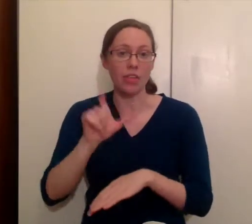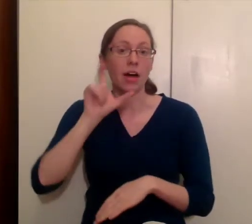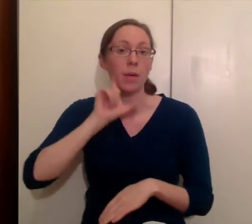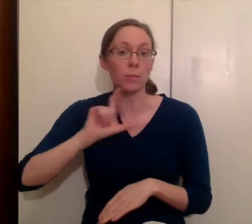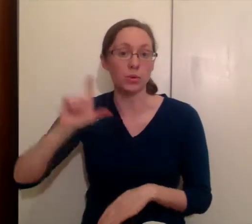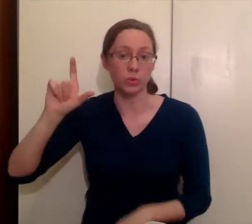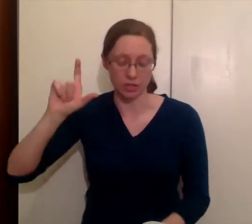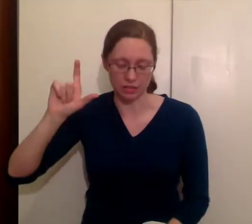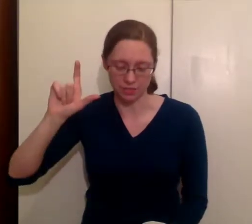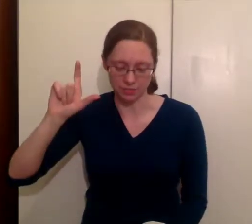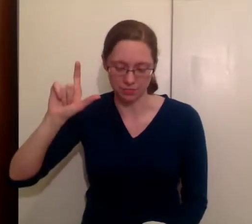the moon.